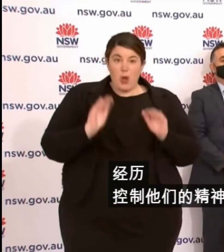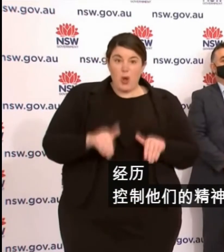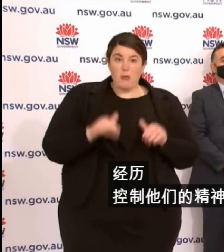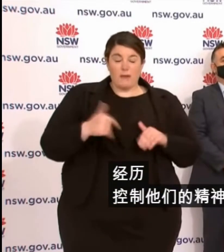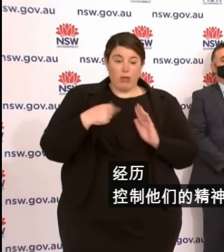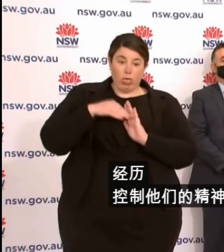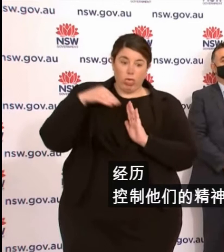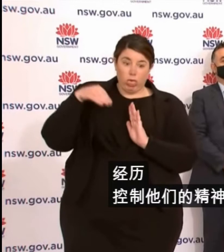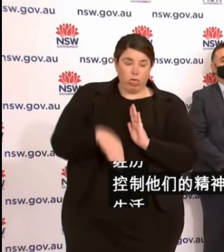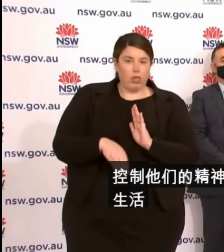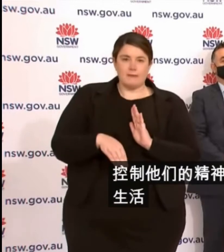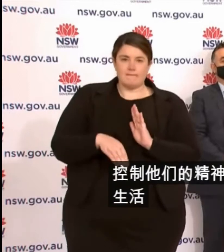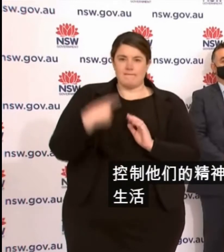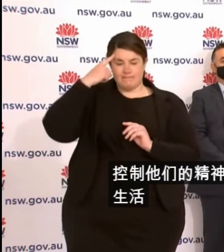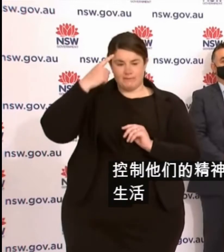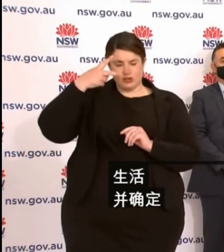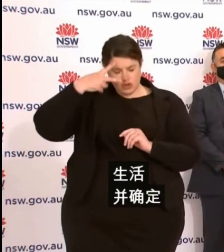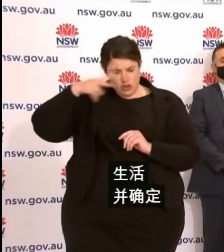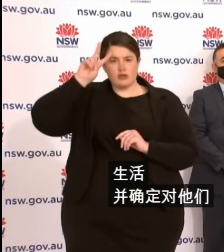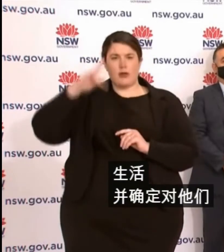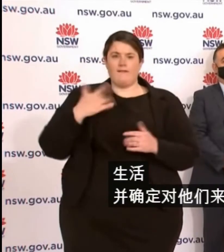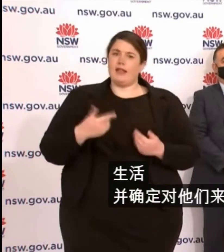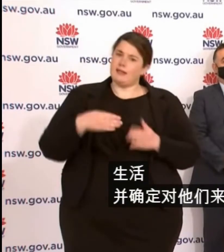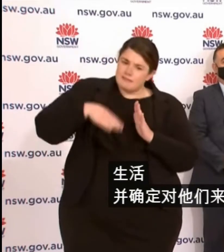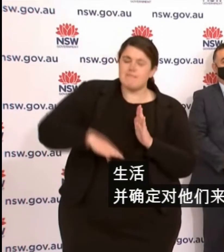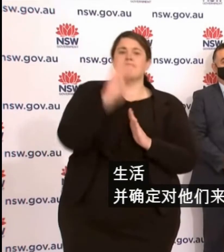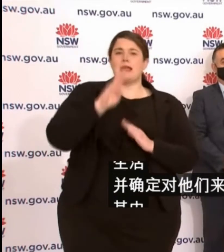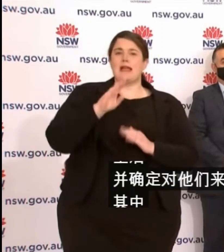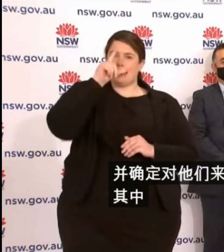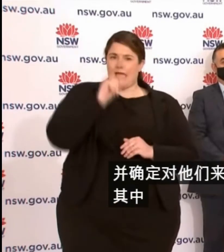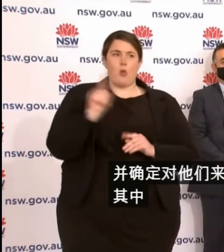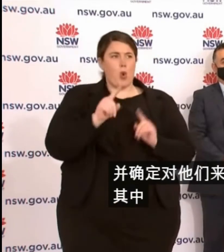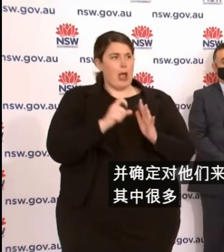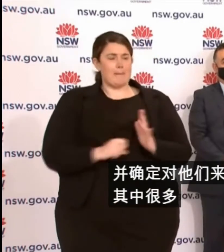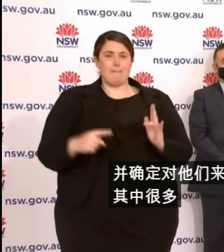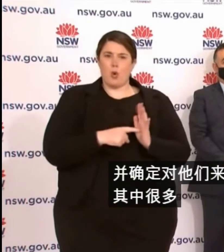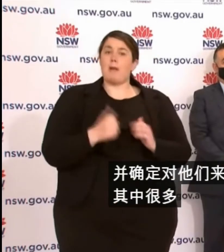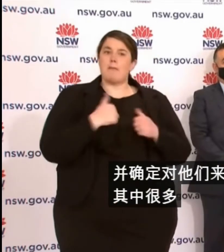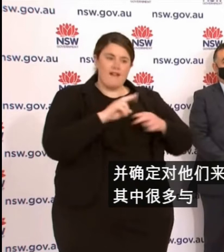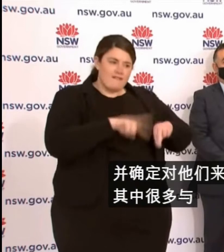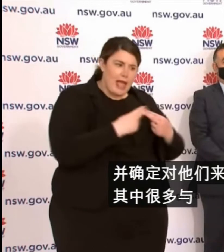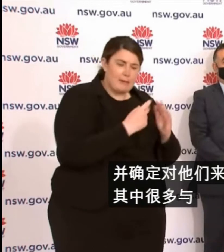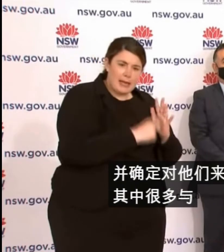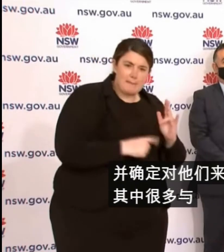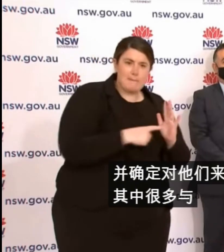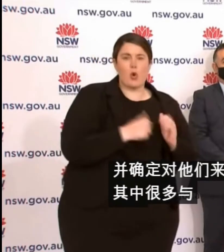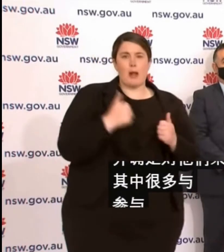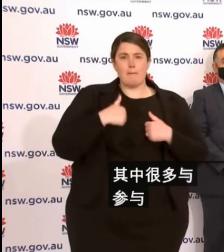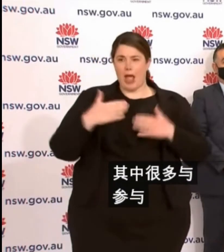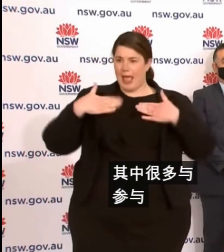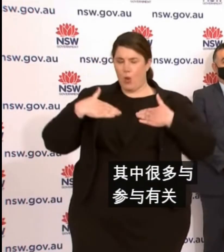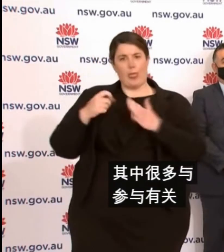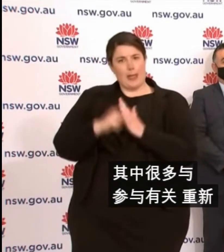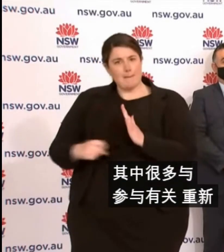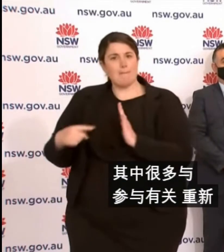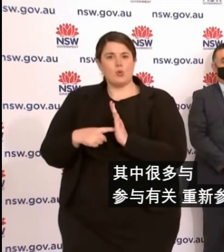illness, taking control of their life and determining what matters for them. And a lot of it has to do with